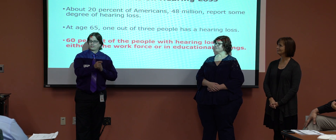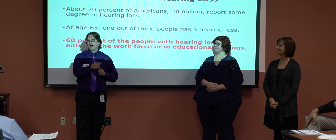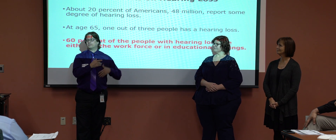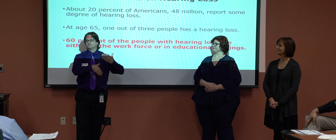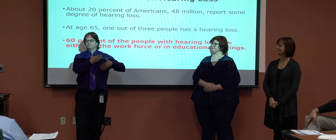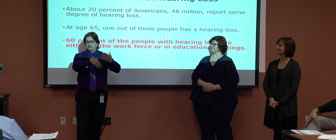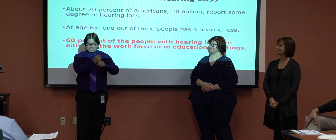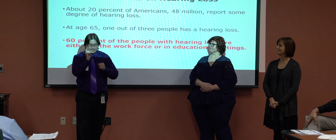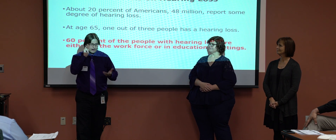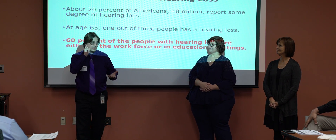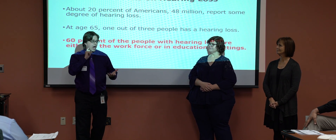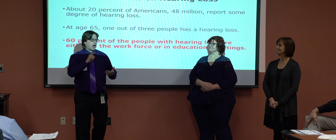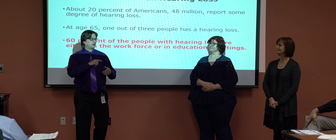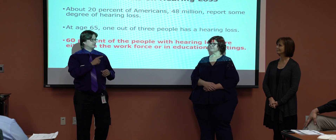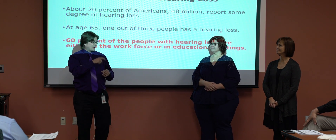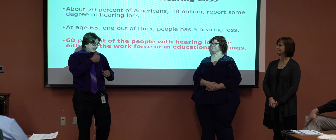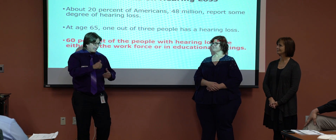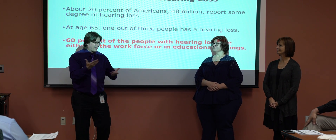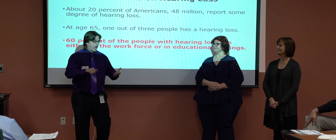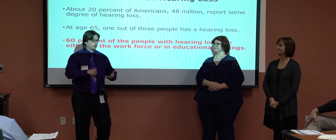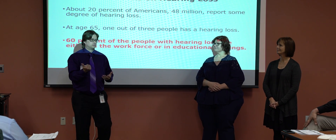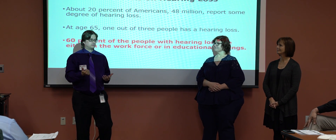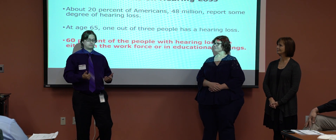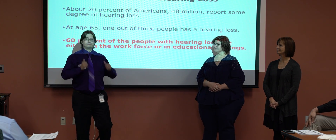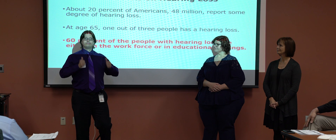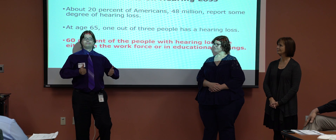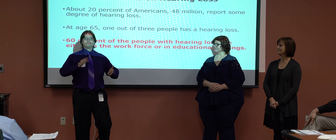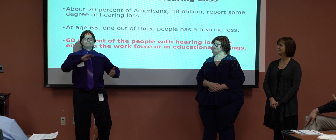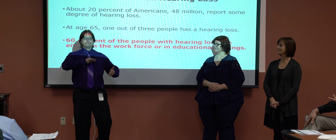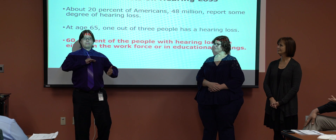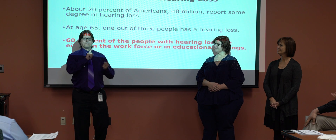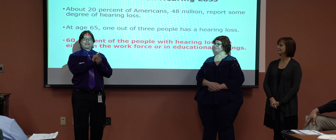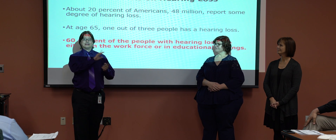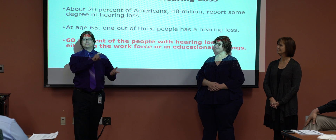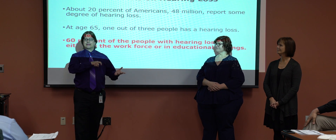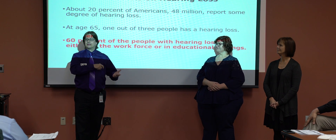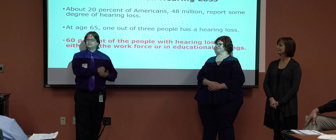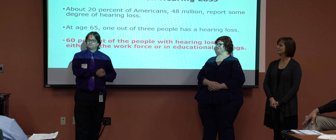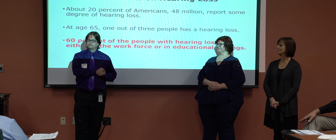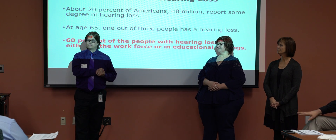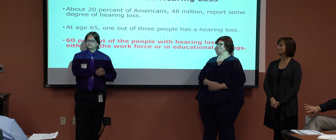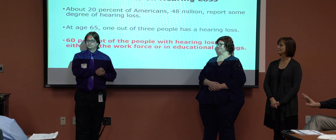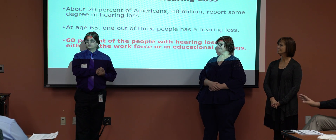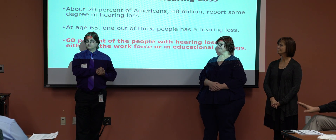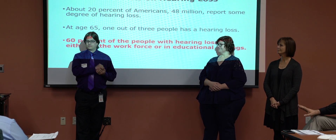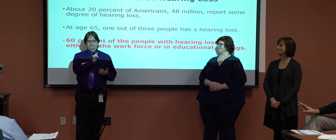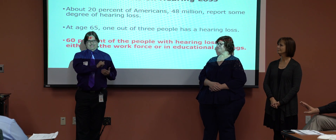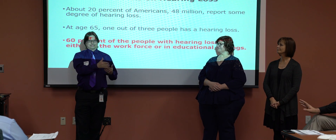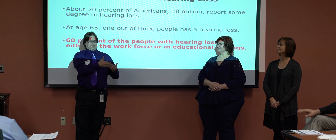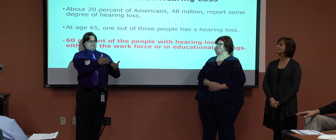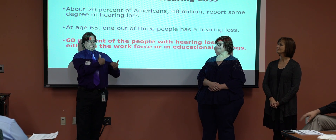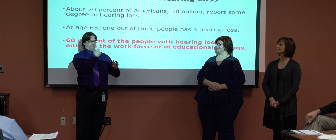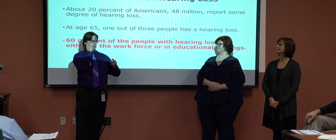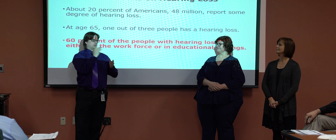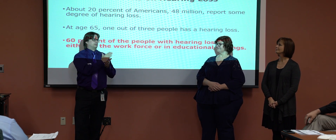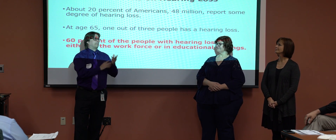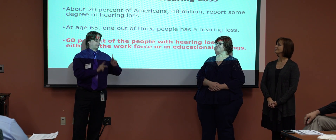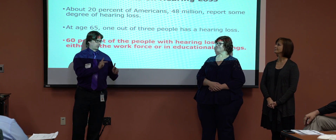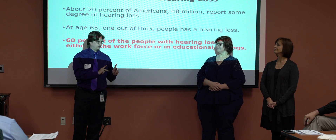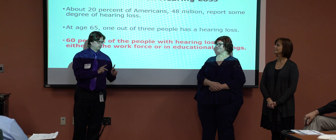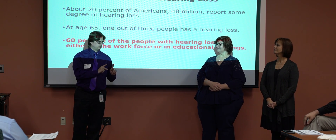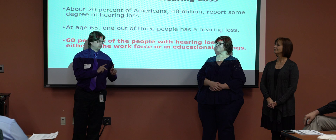go. I worked with him as a client, I got him the hearing aid. I said, you need anything else? He said, no, fine, that met his